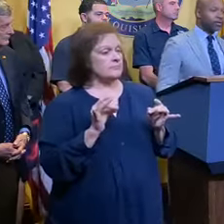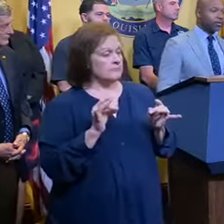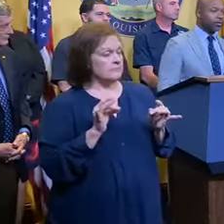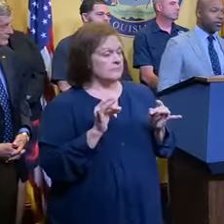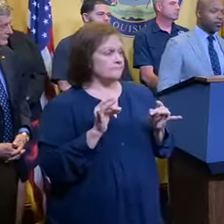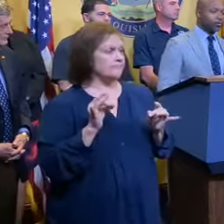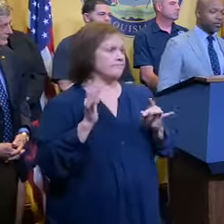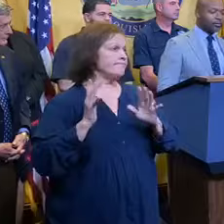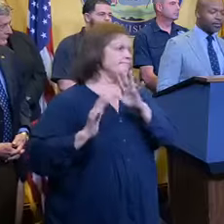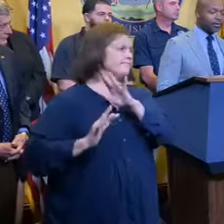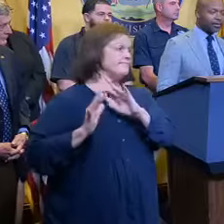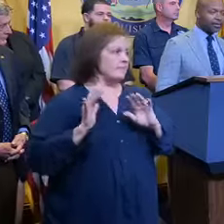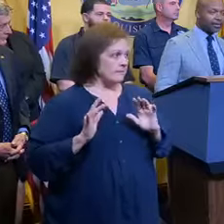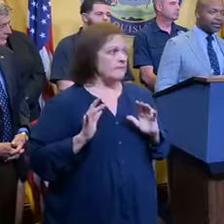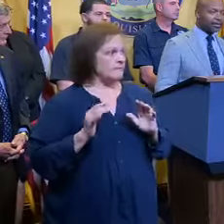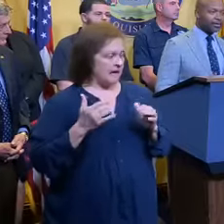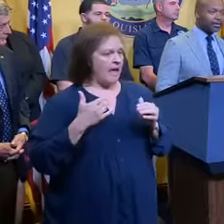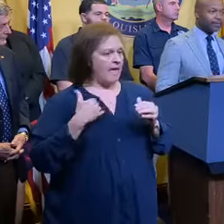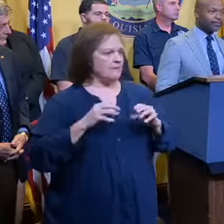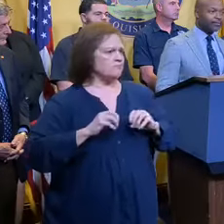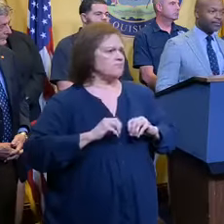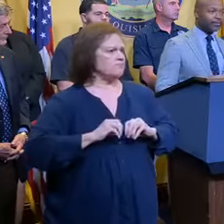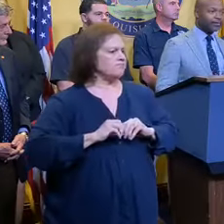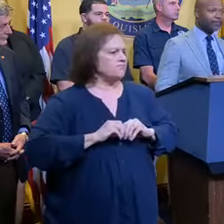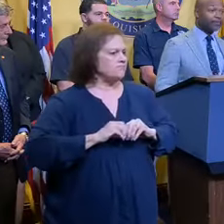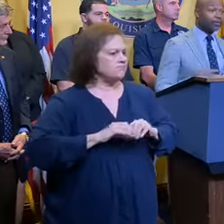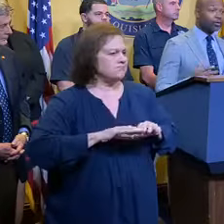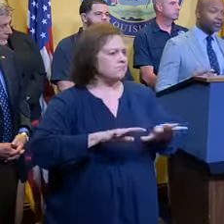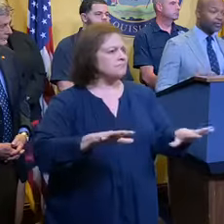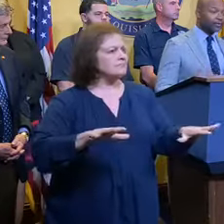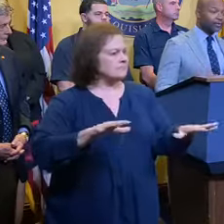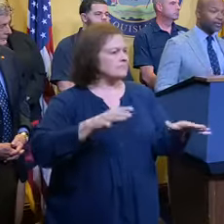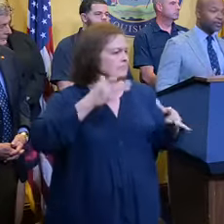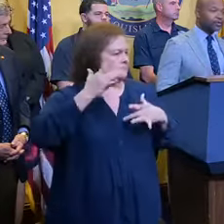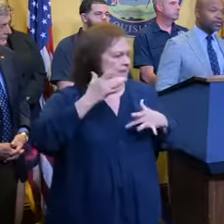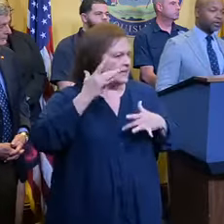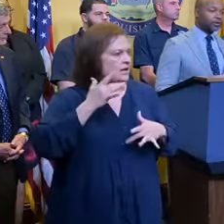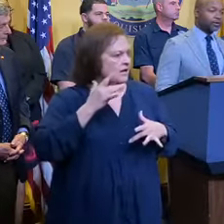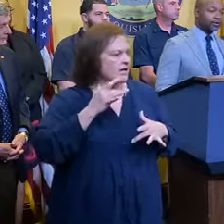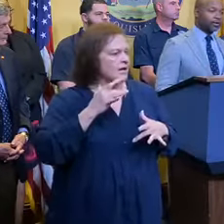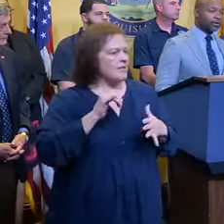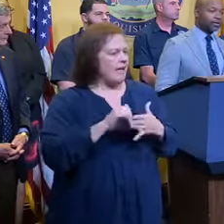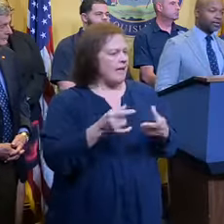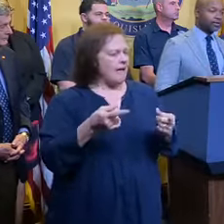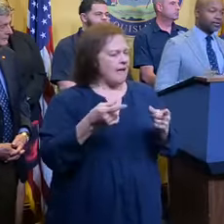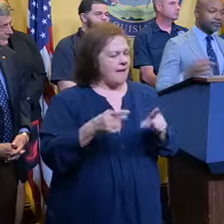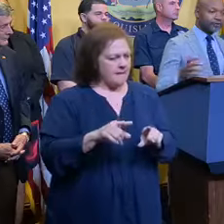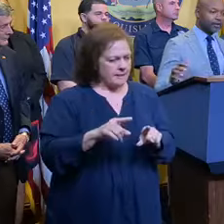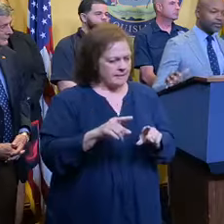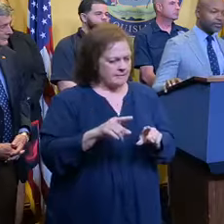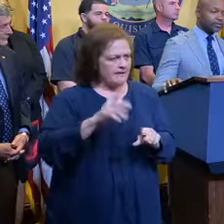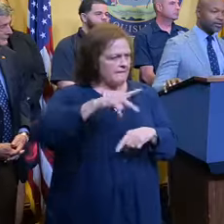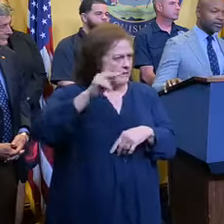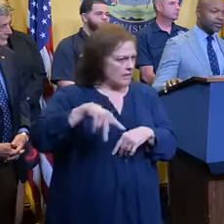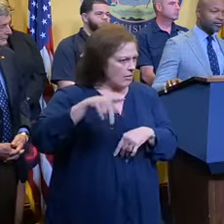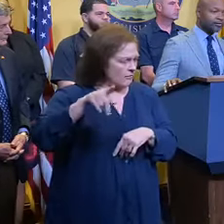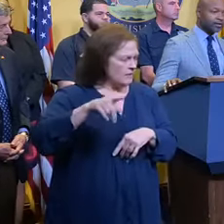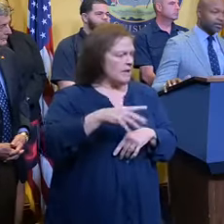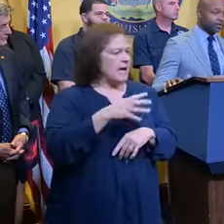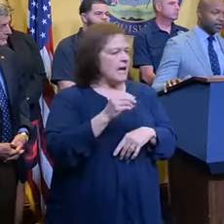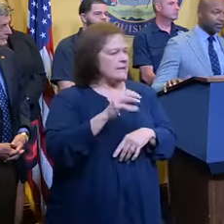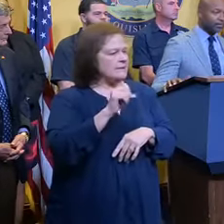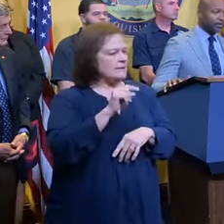century ago, there was a pandemic of influenza that struck cities of Philadelphia and the city